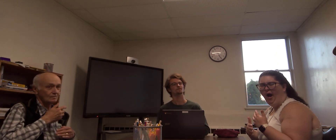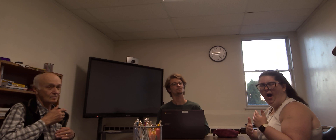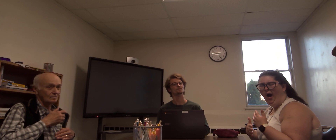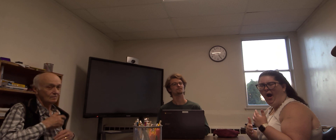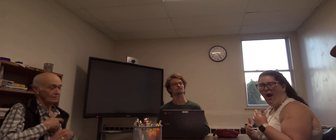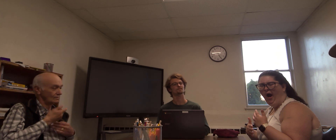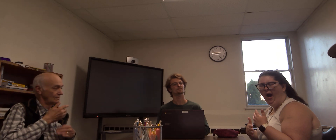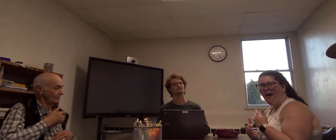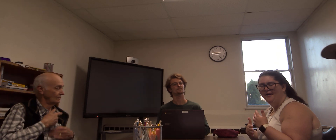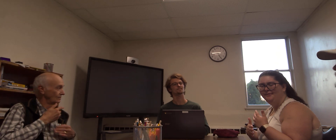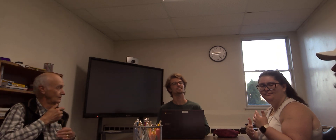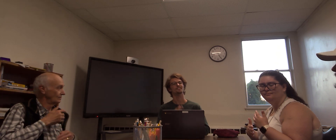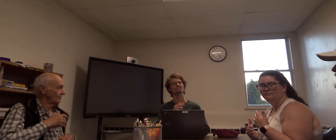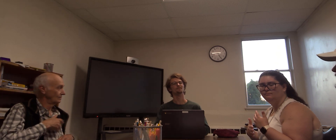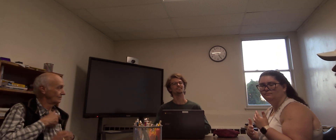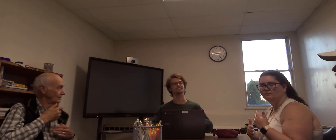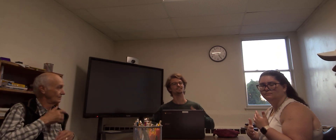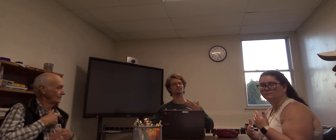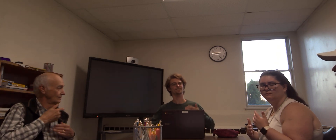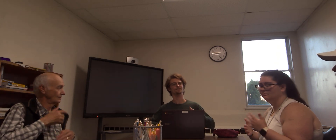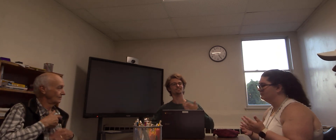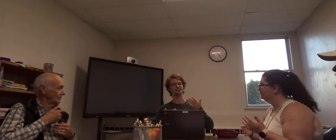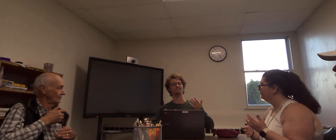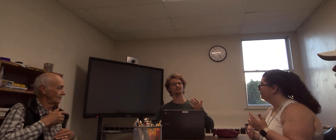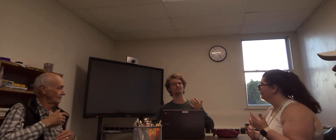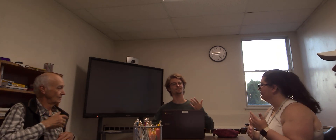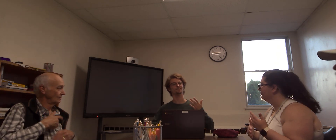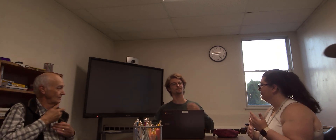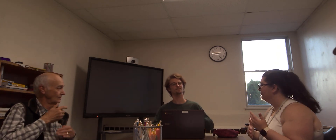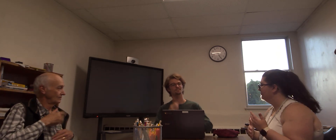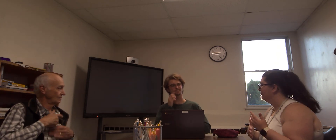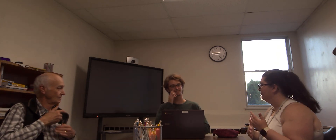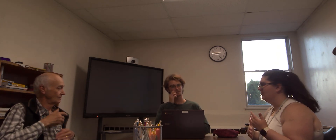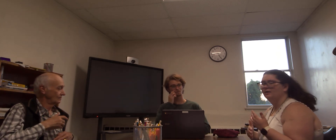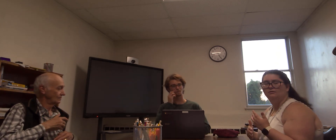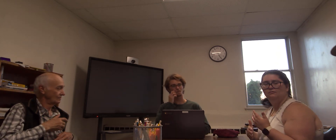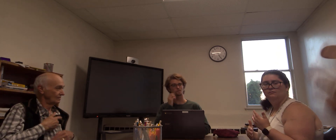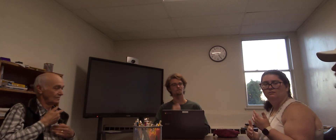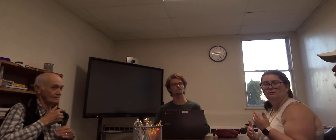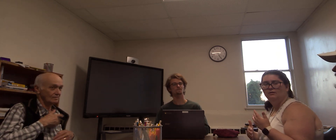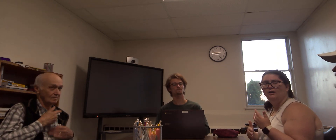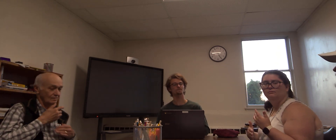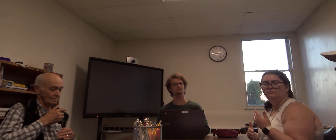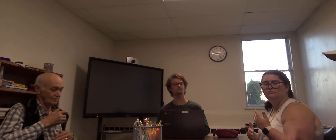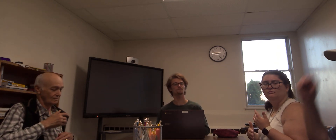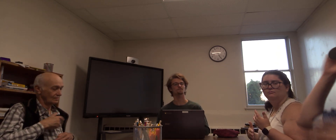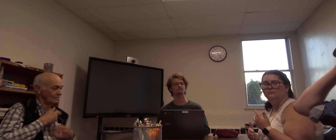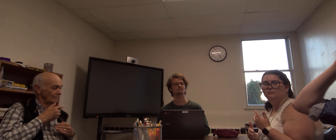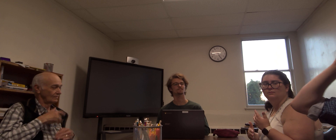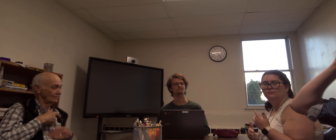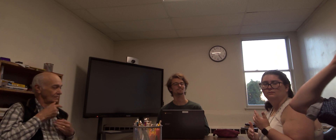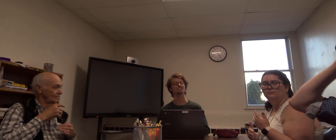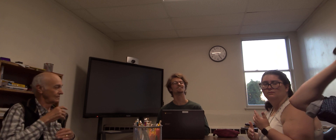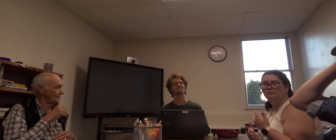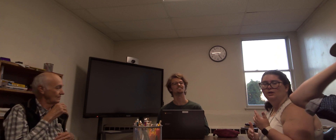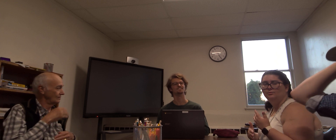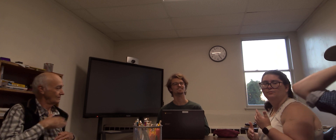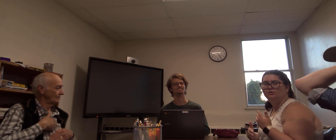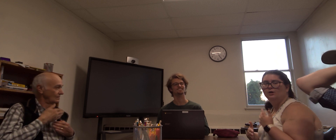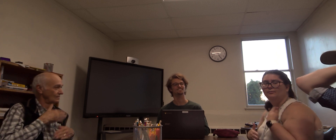way. Does that feel better, doing it with your non-dominant above? I think it was just natural for me to do this, Ah, Yeah, I put which my is weird because this